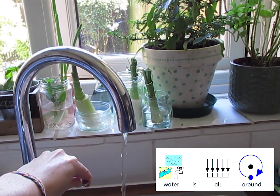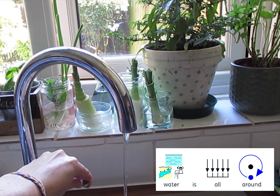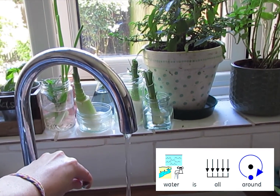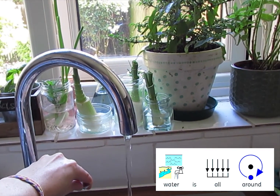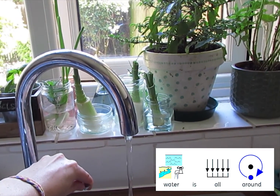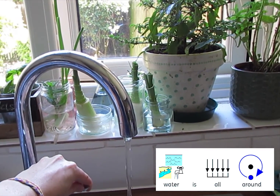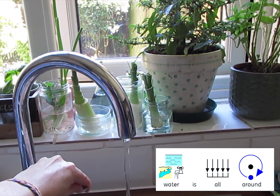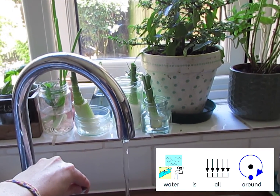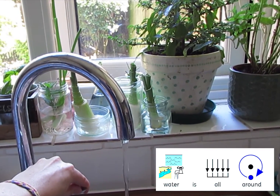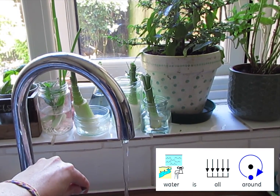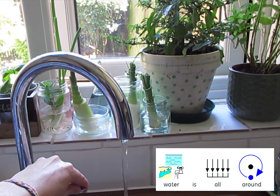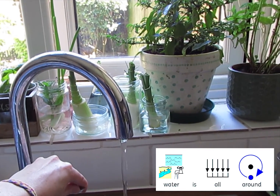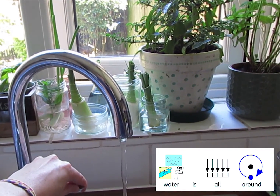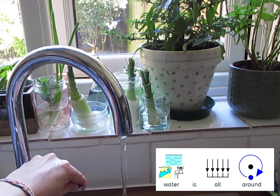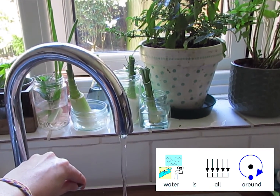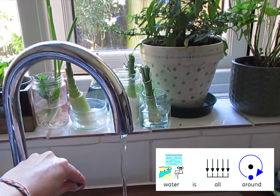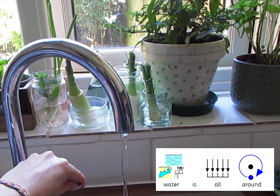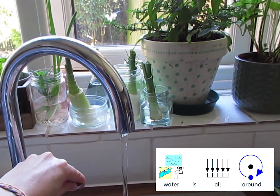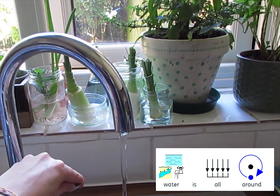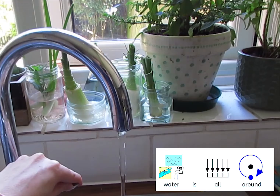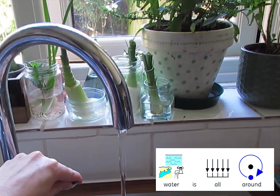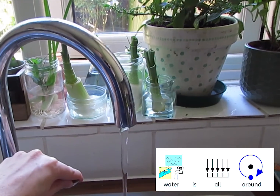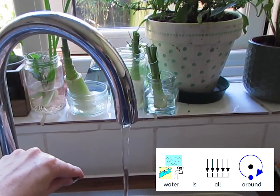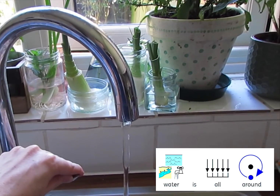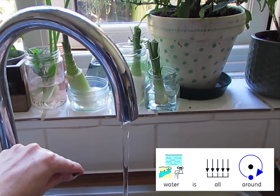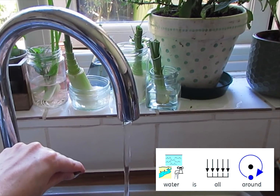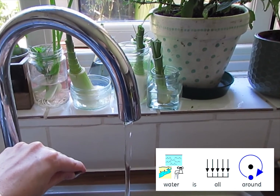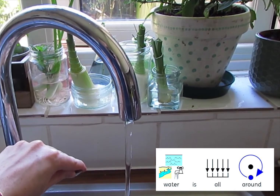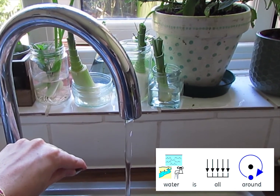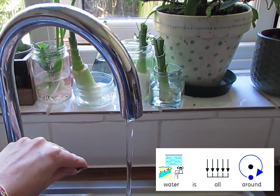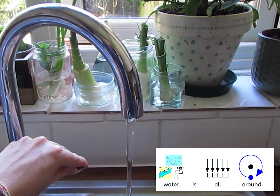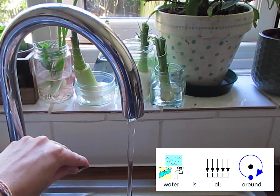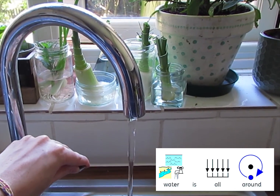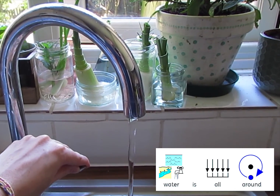amazing. Make some bubbles.